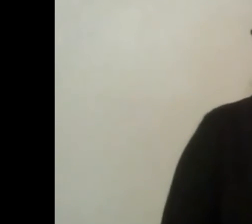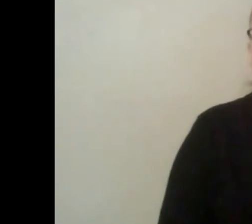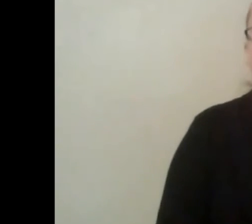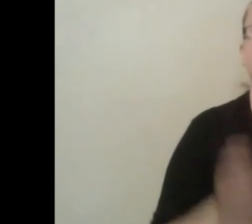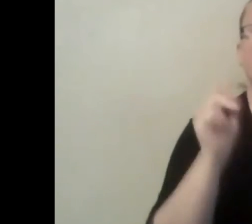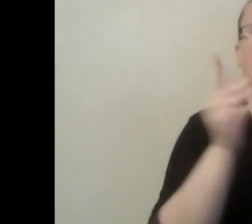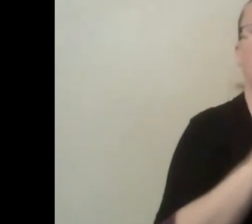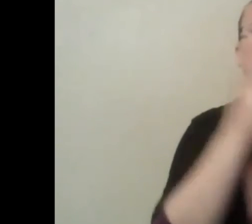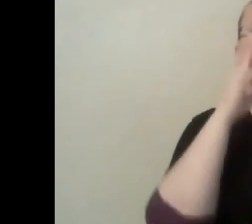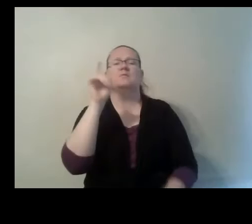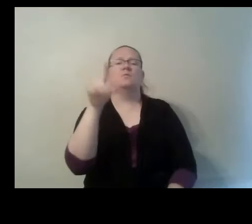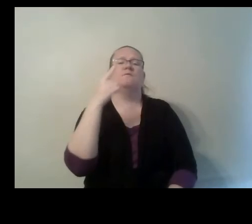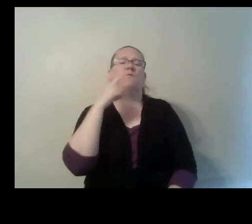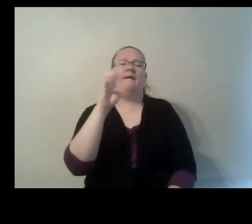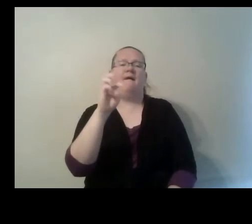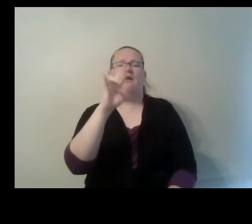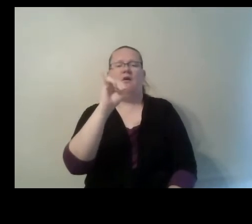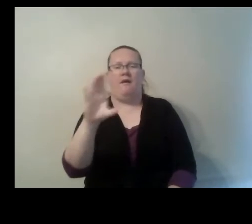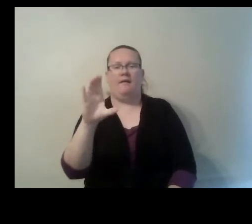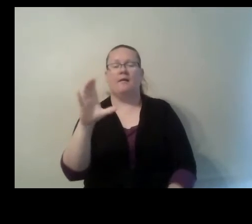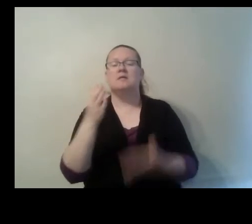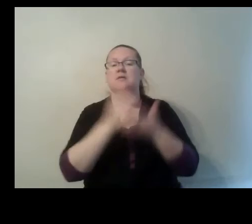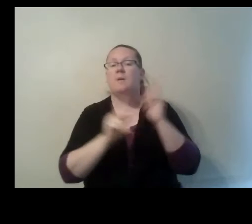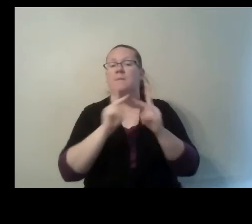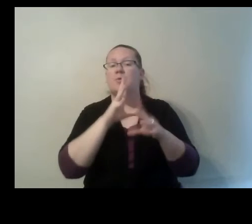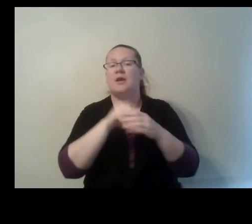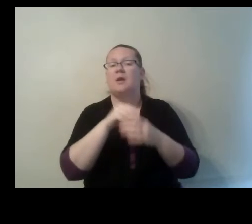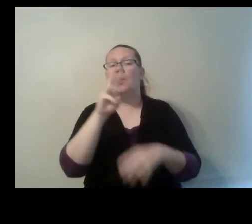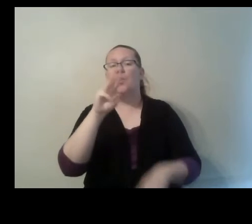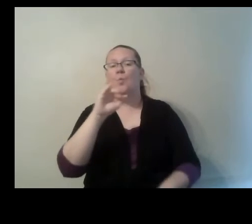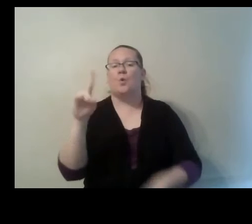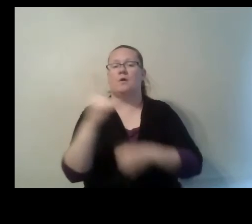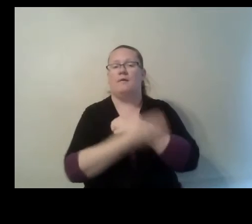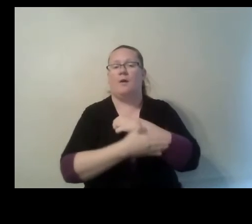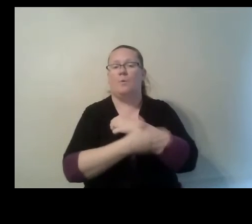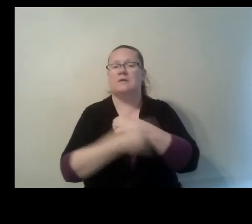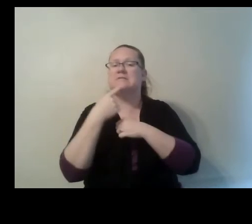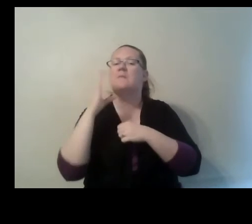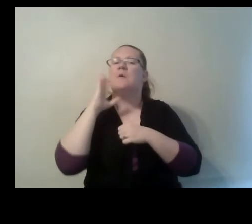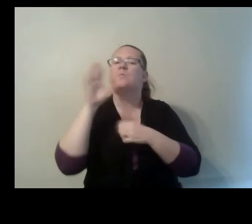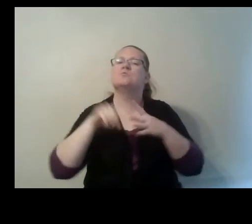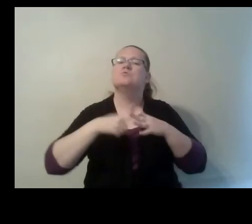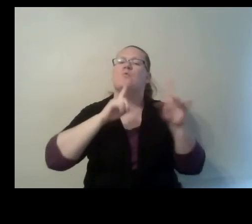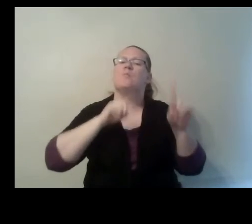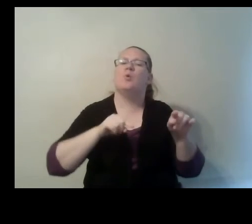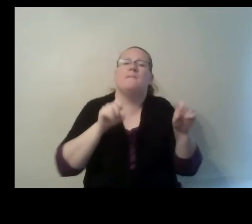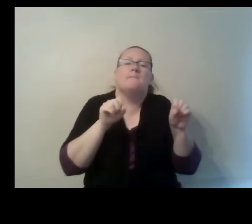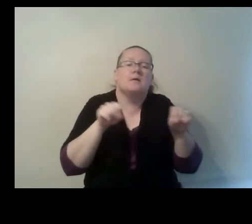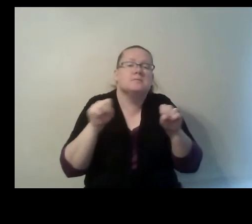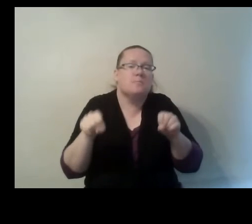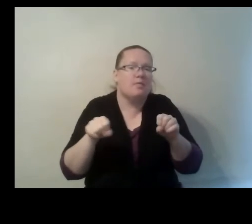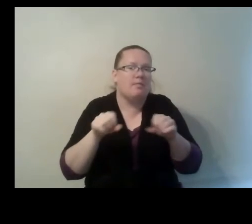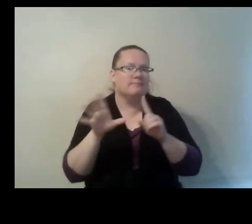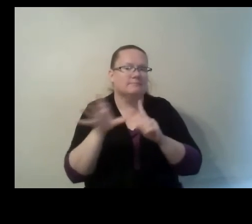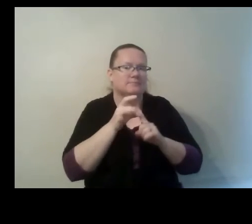Eric. Officials in Wood County made an announcement today that they're going to start reporting probable cases of COVID. And I'm just wondering if this